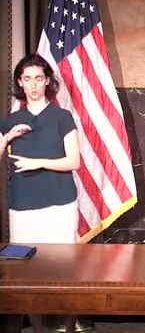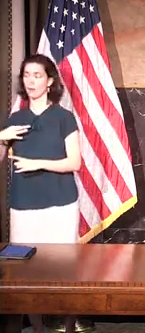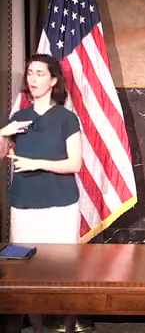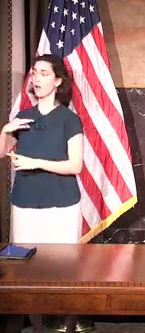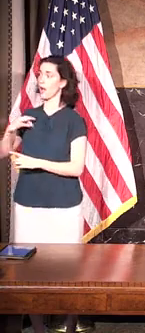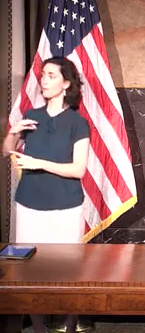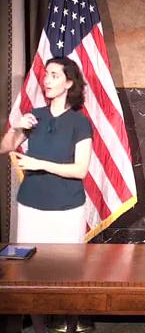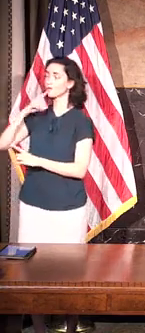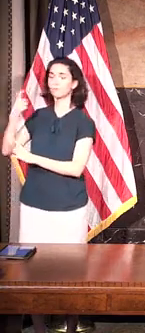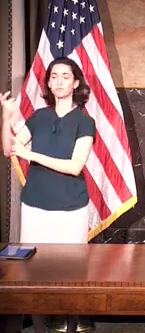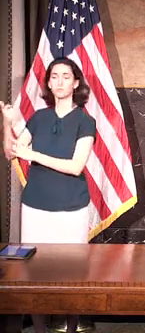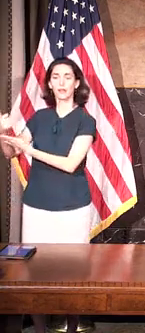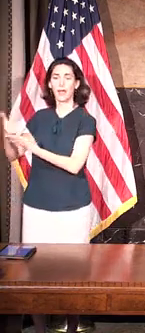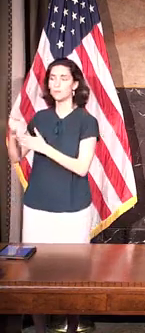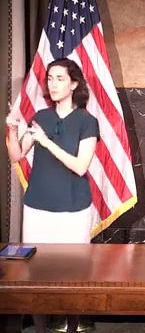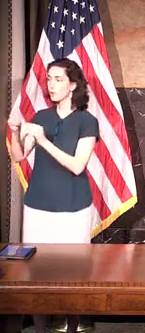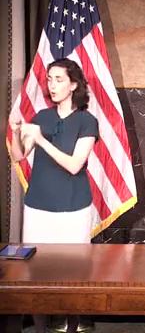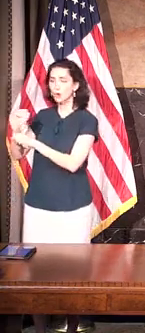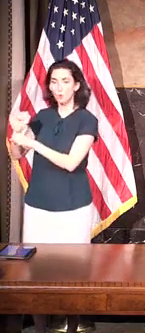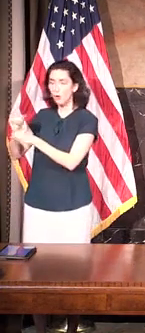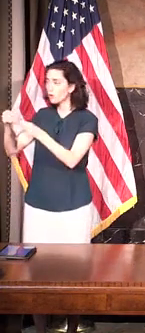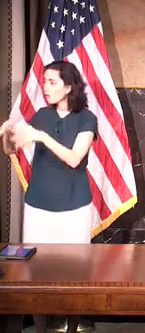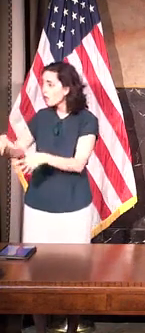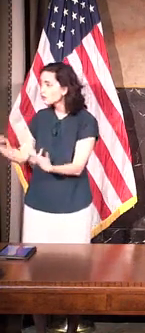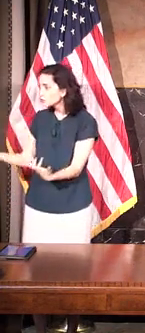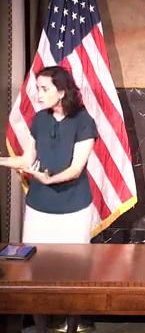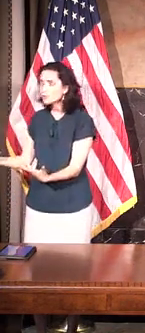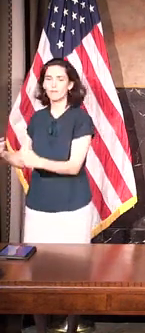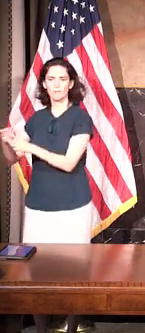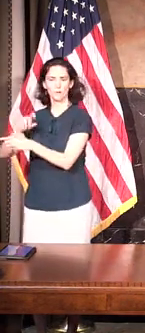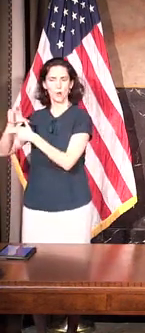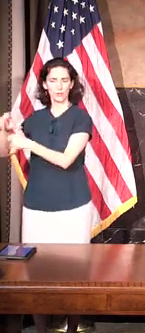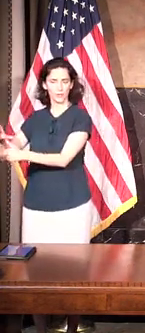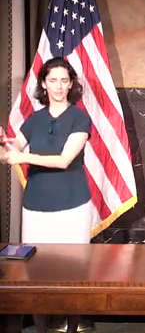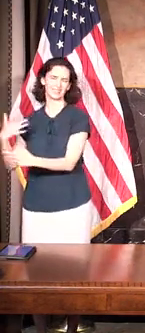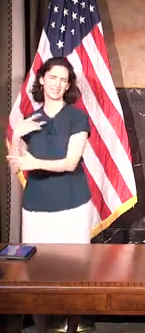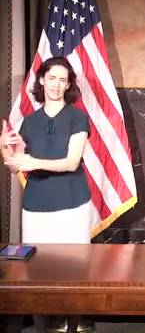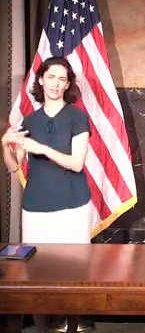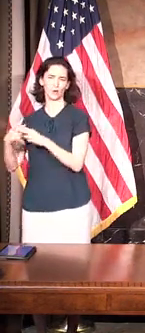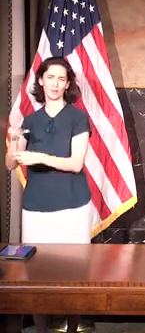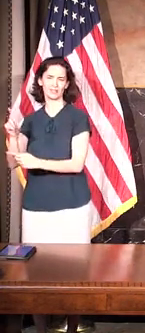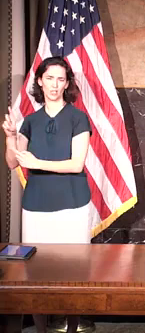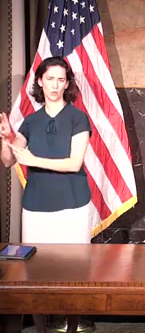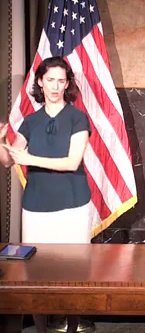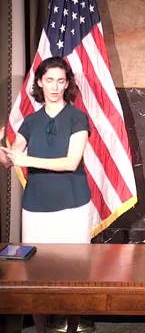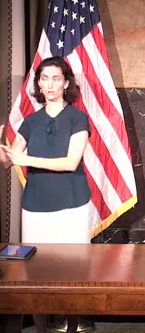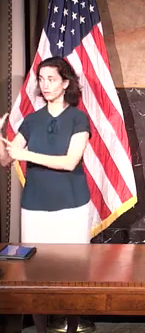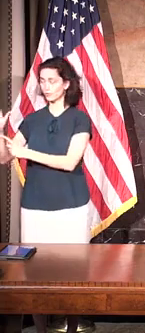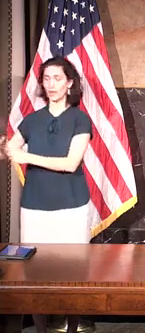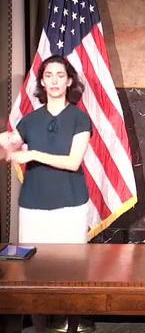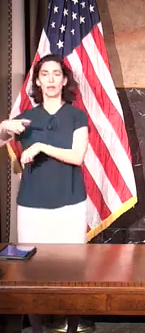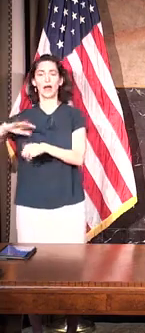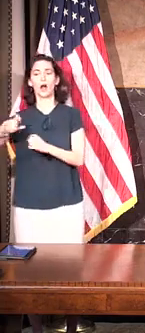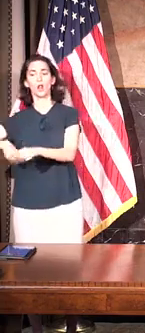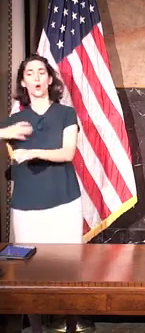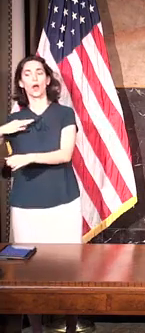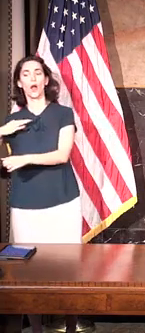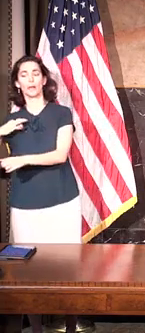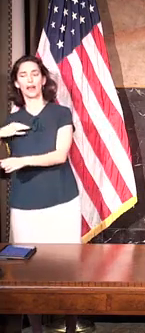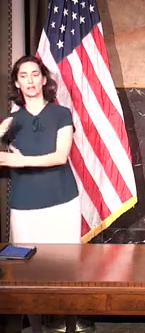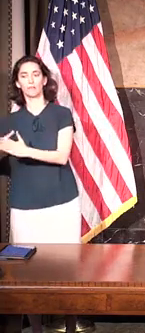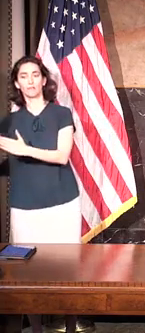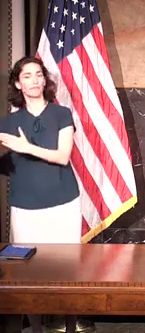disaster unemployment assistance, and it's commonly referred to as DUA. That will go through the end of the month, to October the